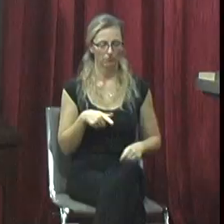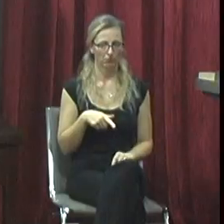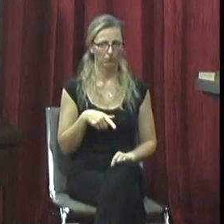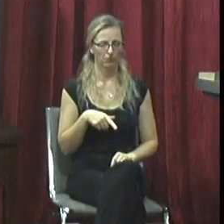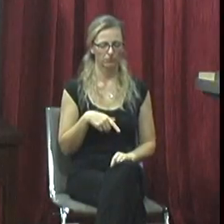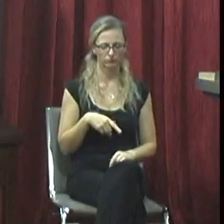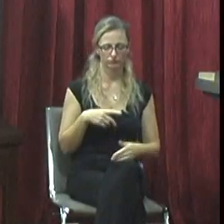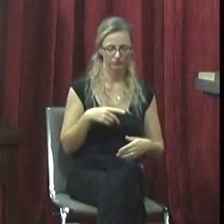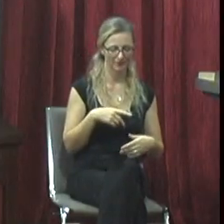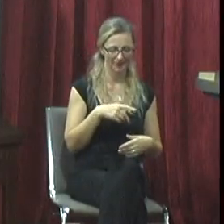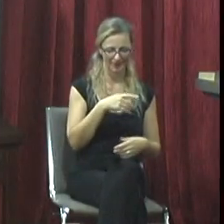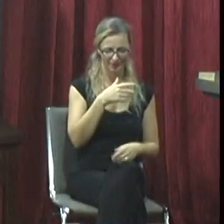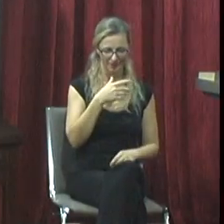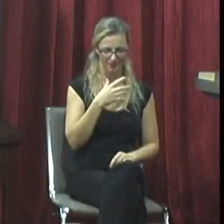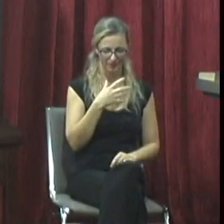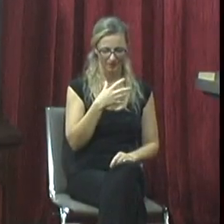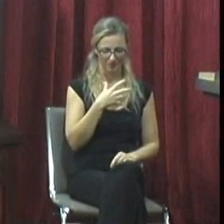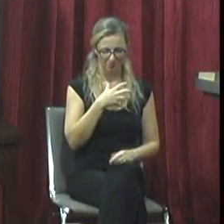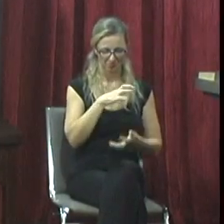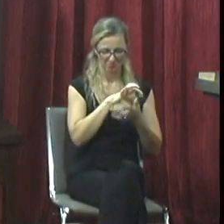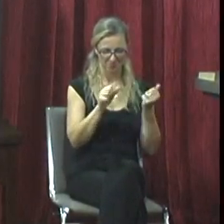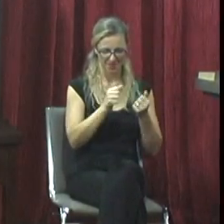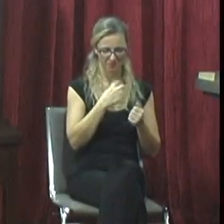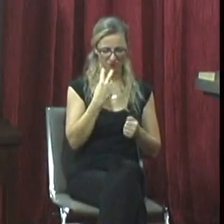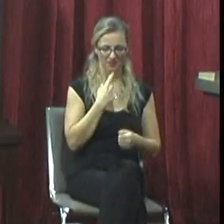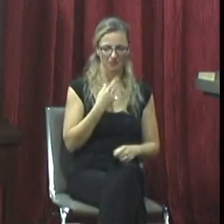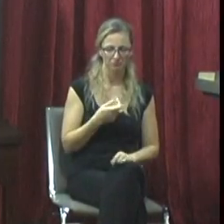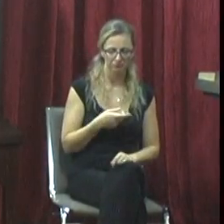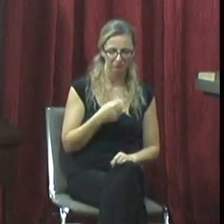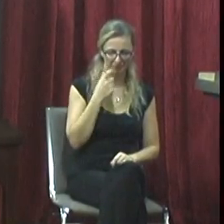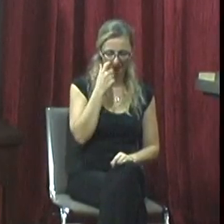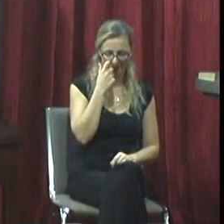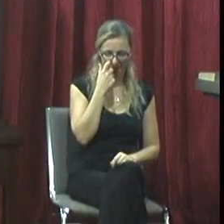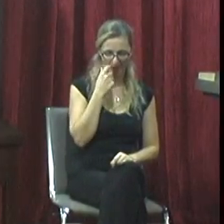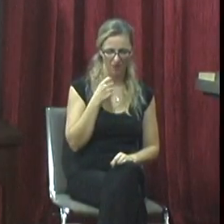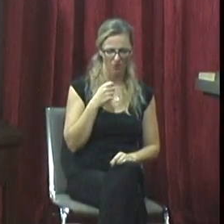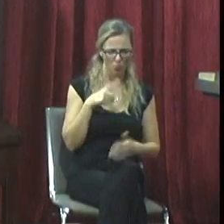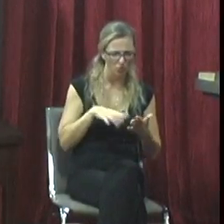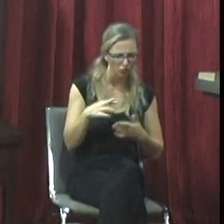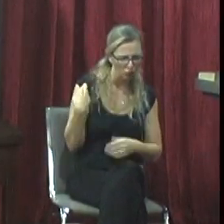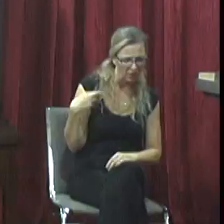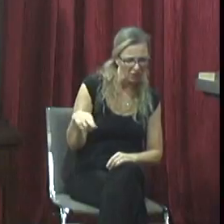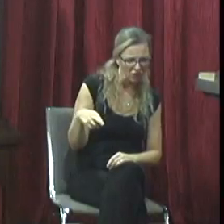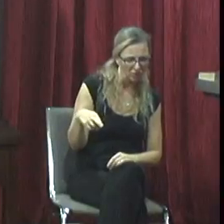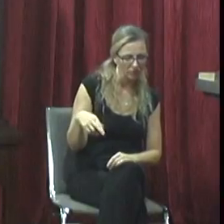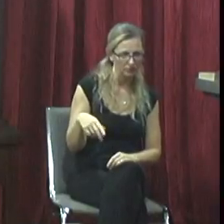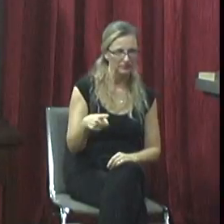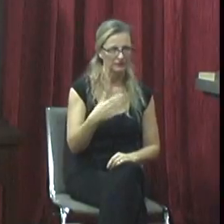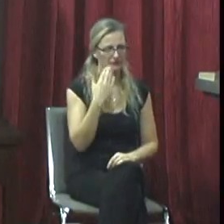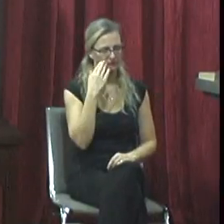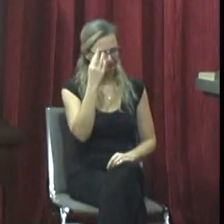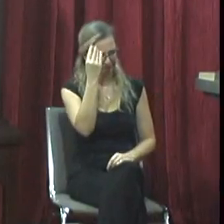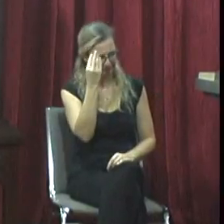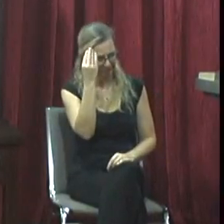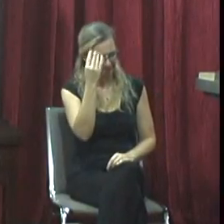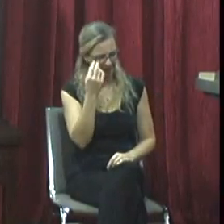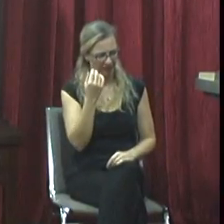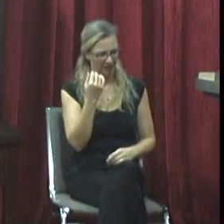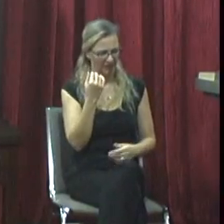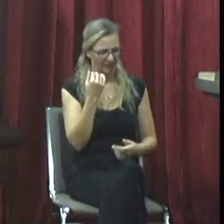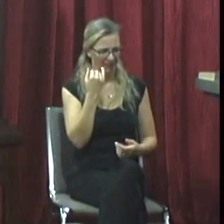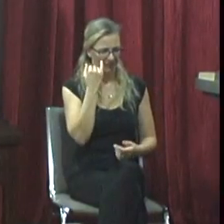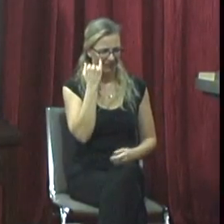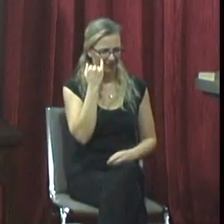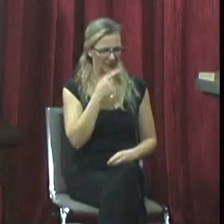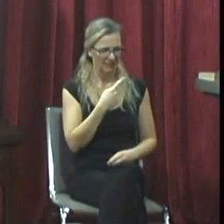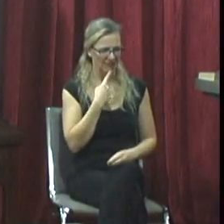no real religion, but he knew if he said he was Catholic and the guy was Protestant, he'd probably kill him. And if he said he was Protestant